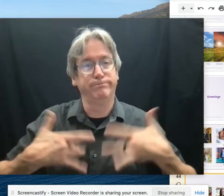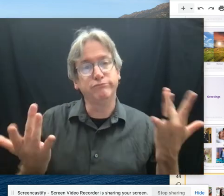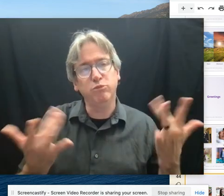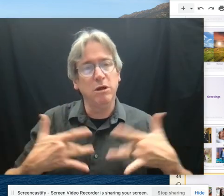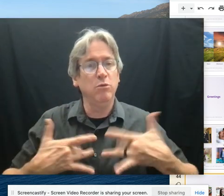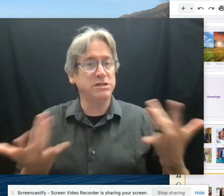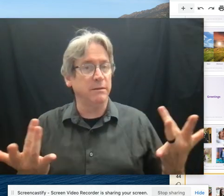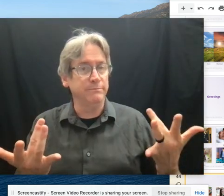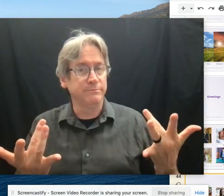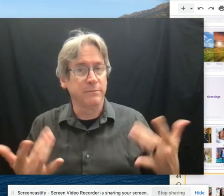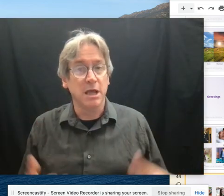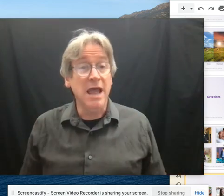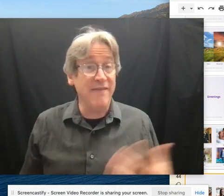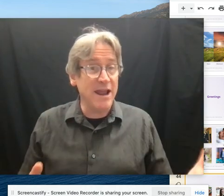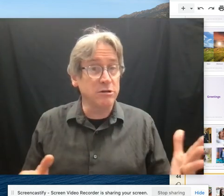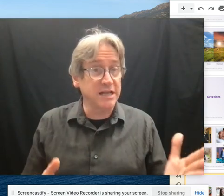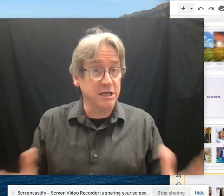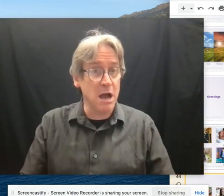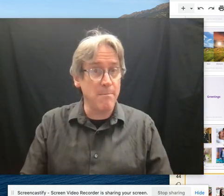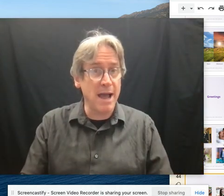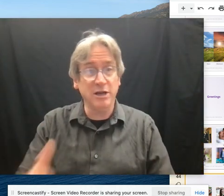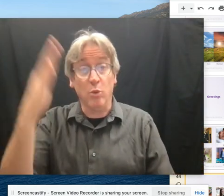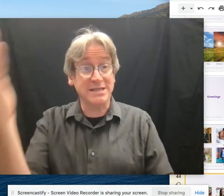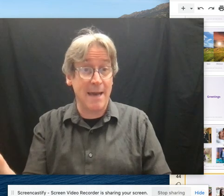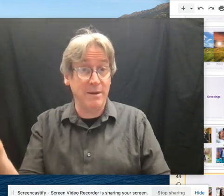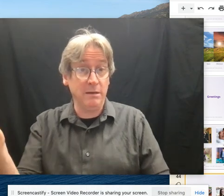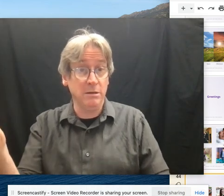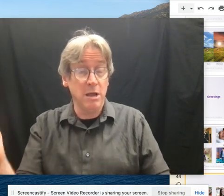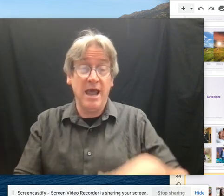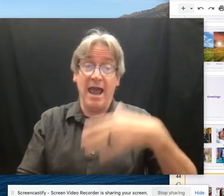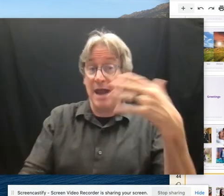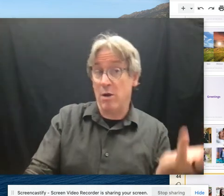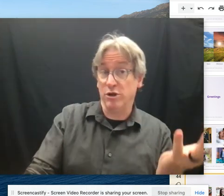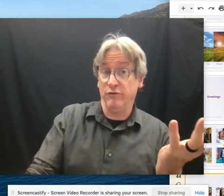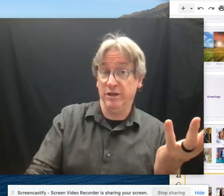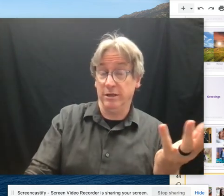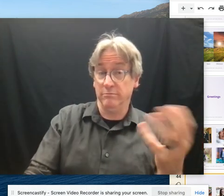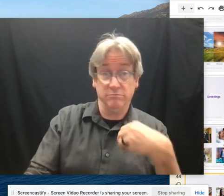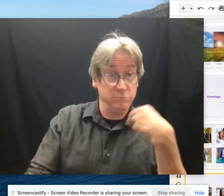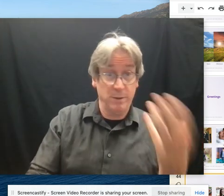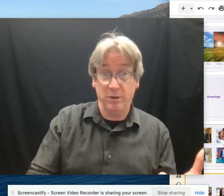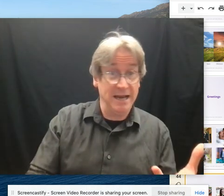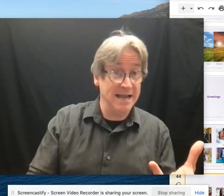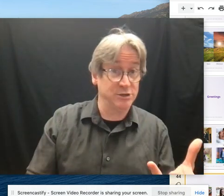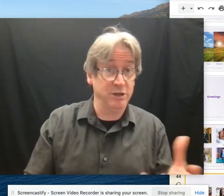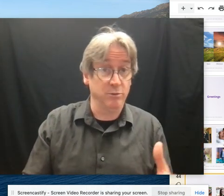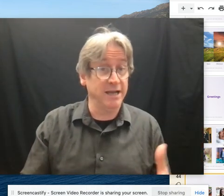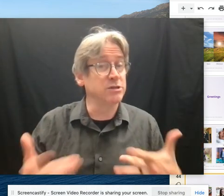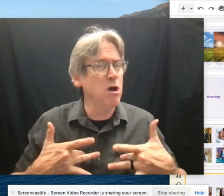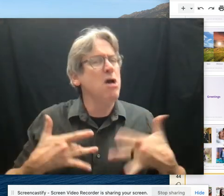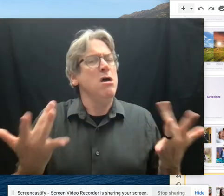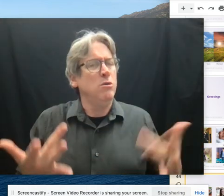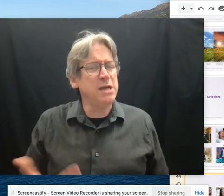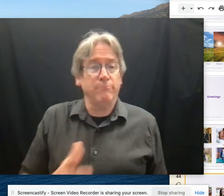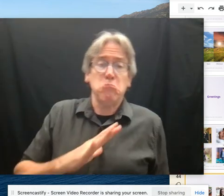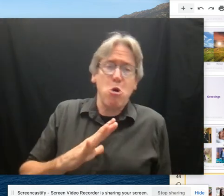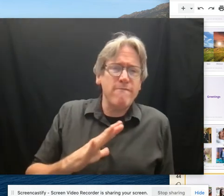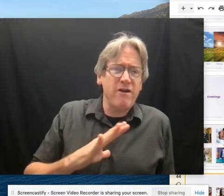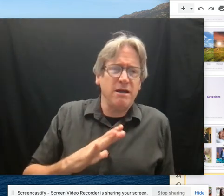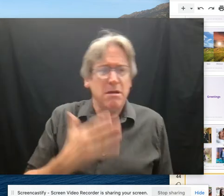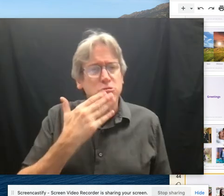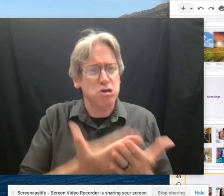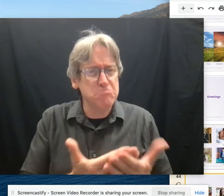it's what's up. And that also, it's a combined what's happening and how are you feeling. So people can answer either way. So what's up?